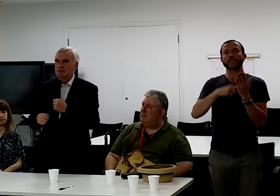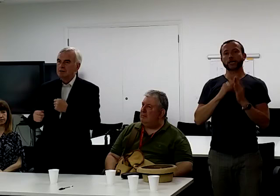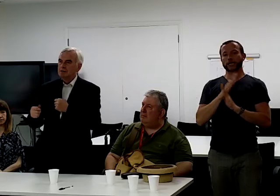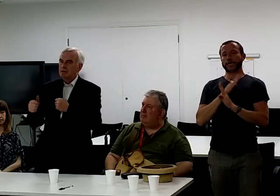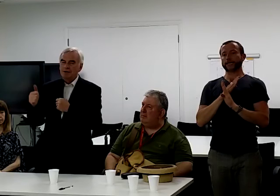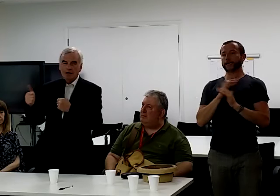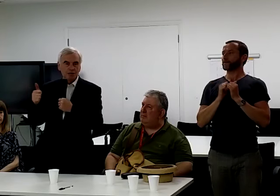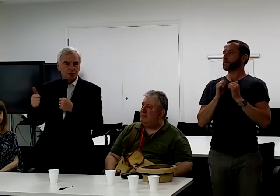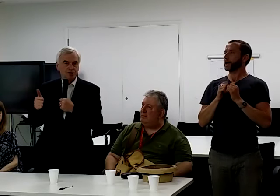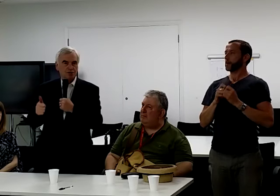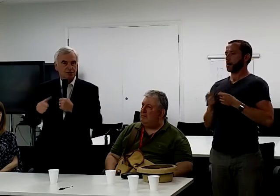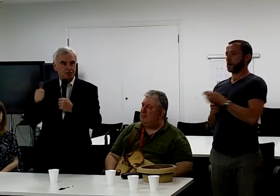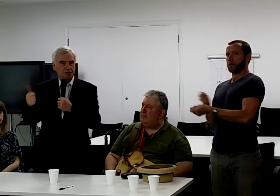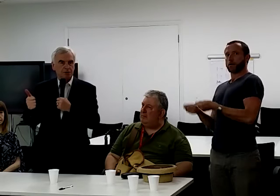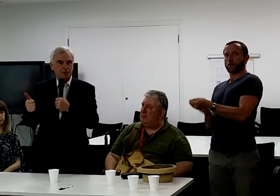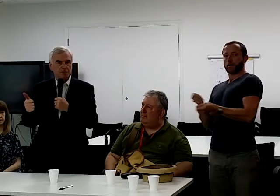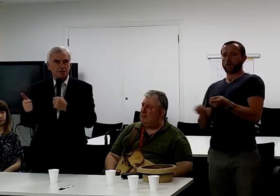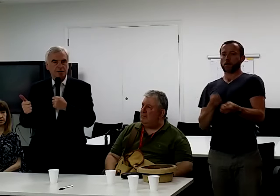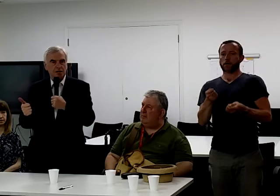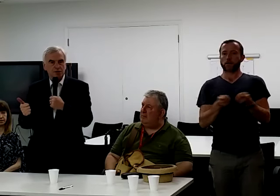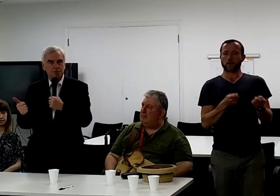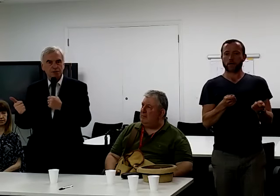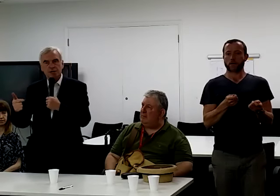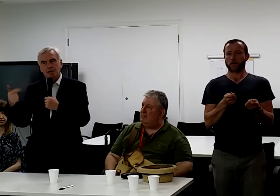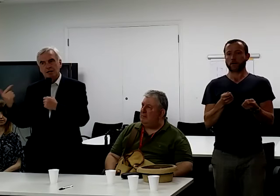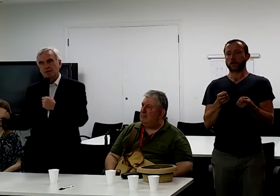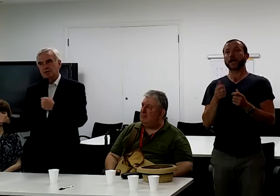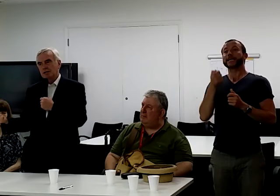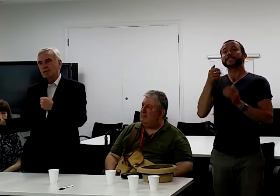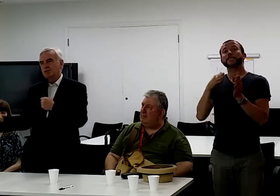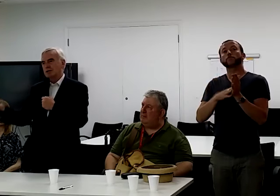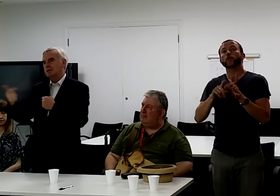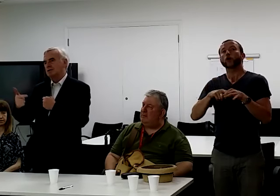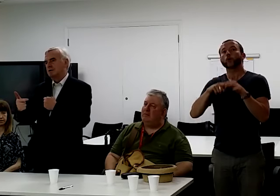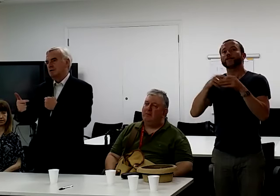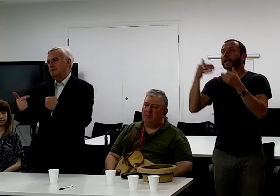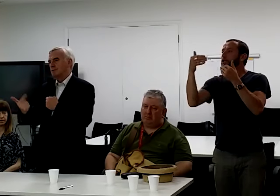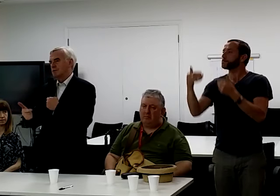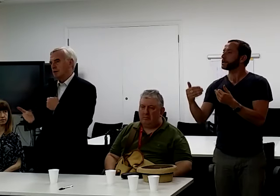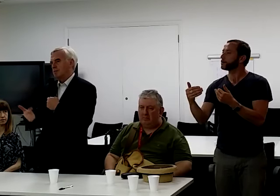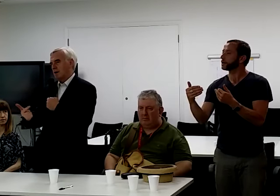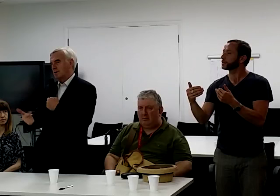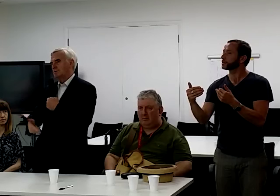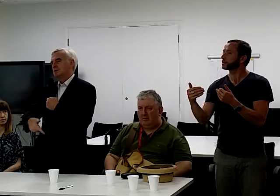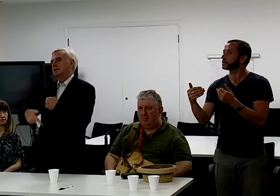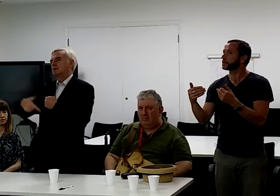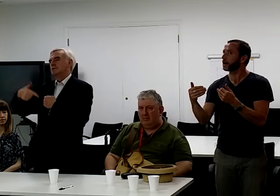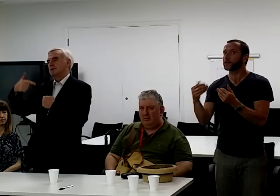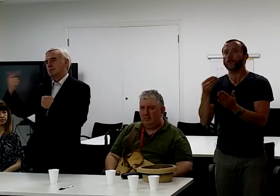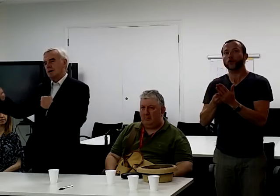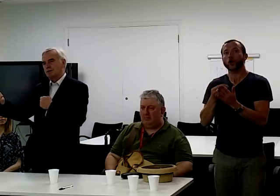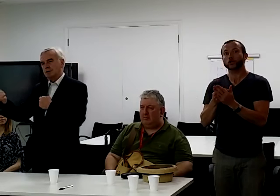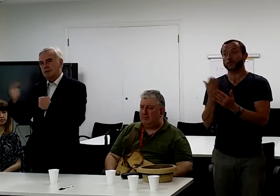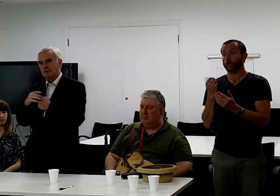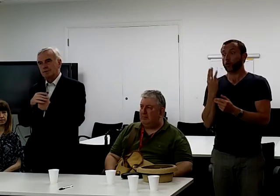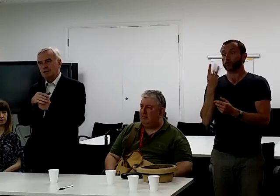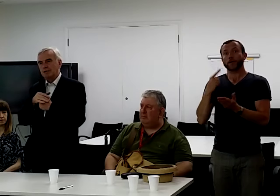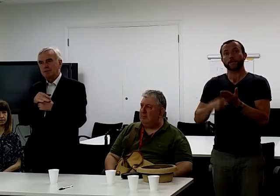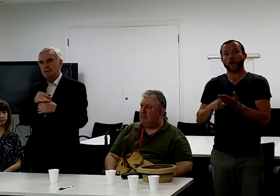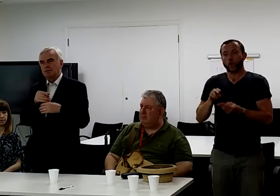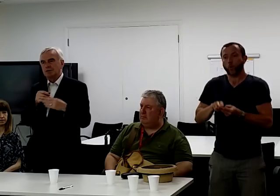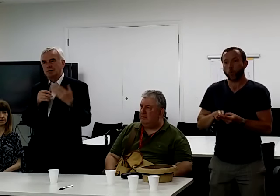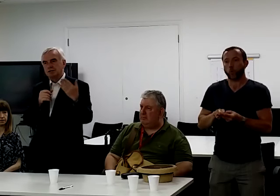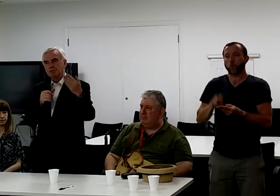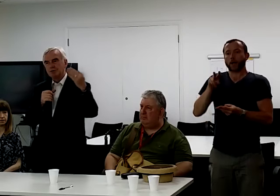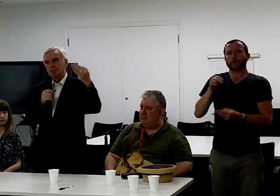laid it round, and that introduced a 6-month qualification period and increased from £3 the amount that you had